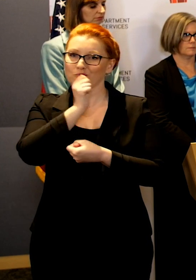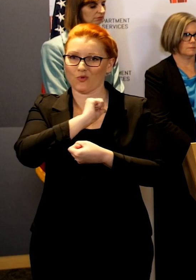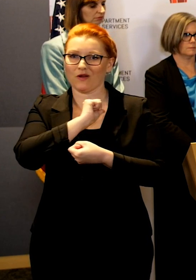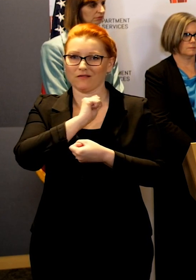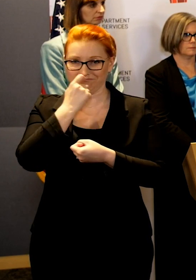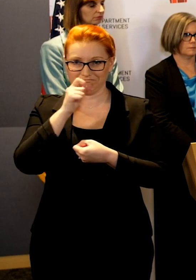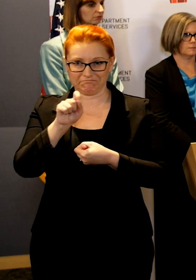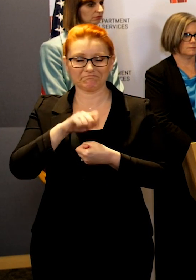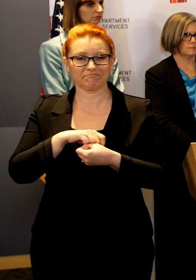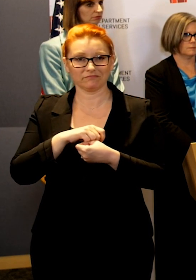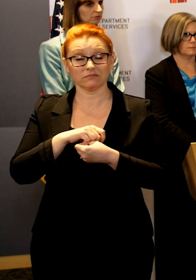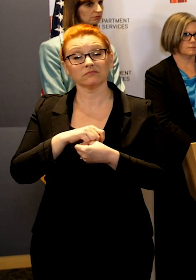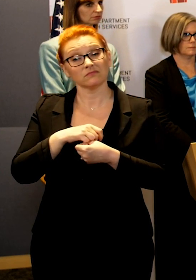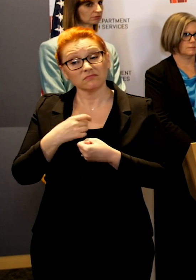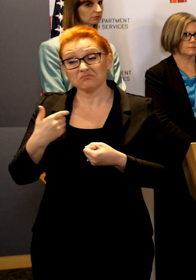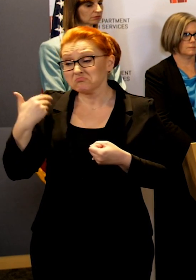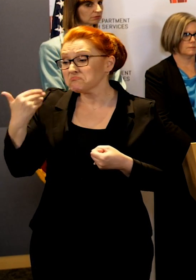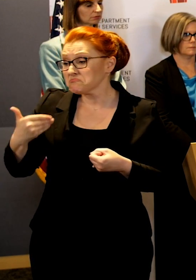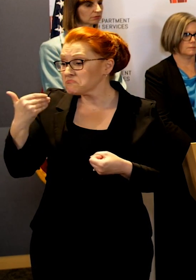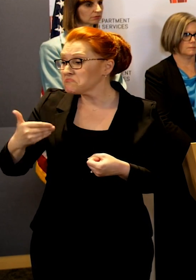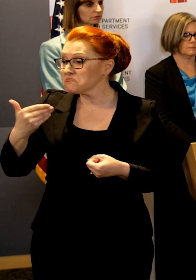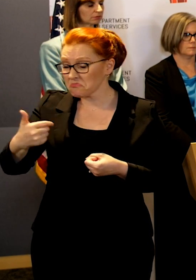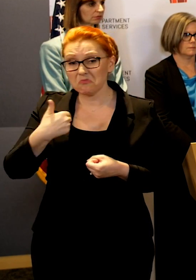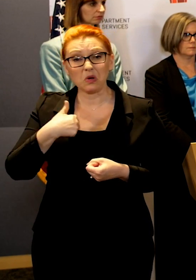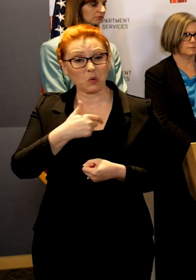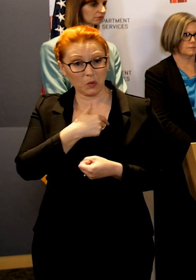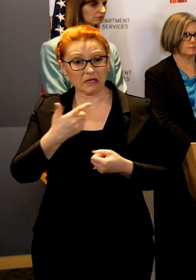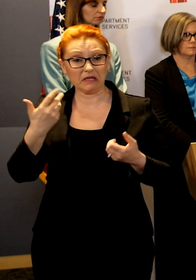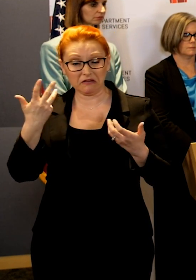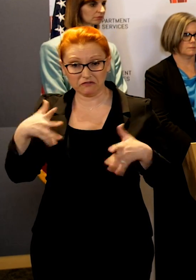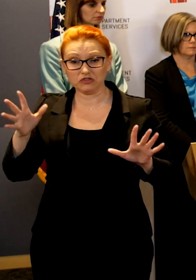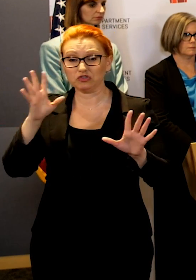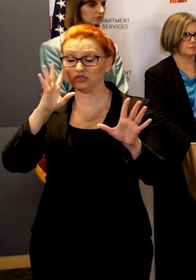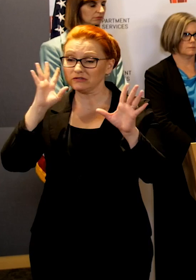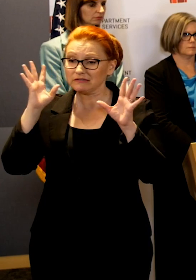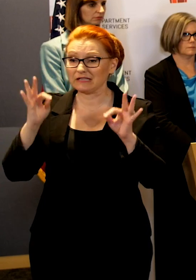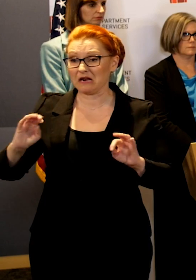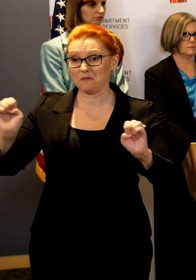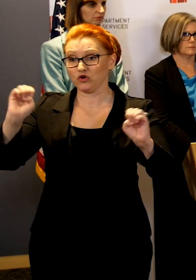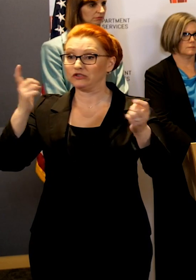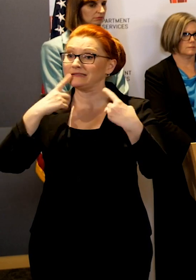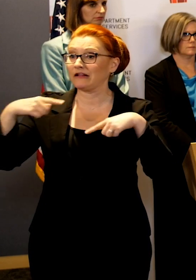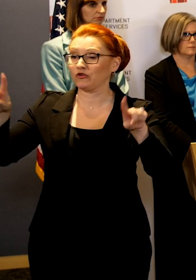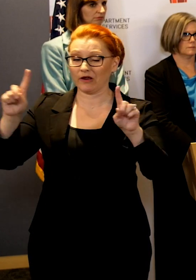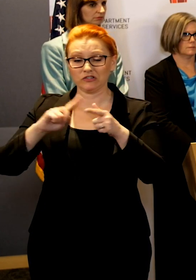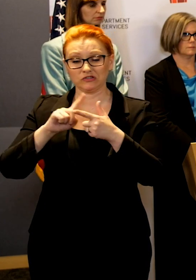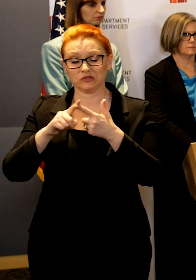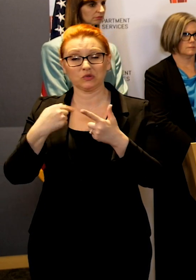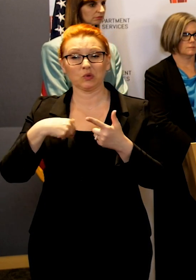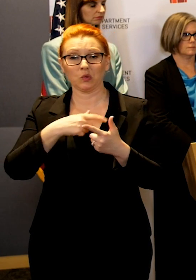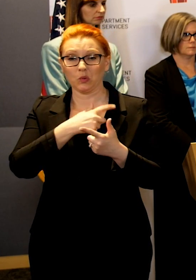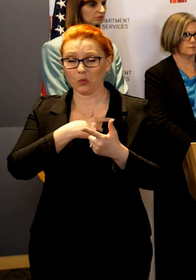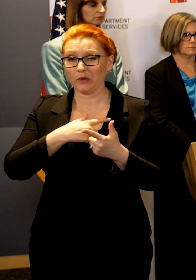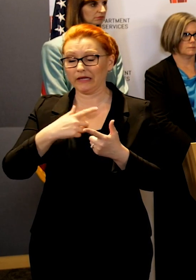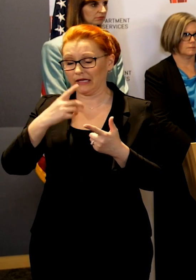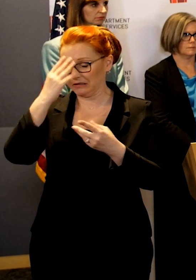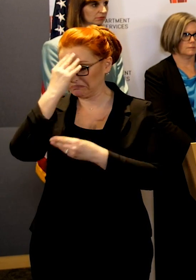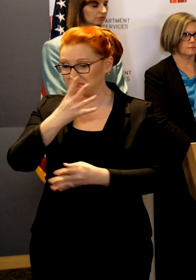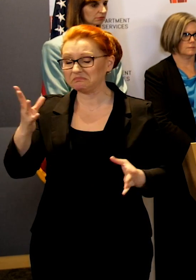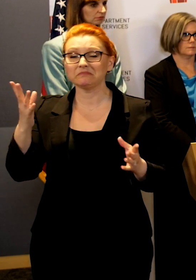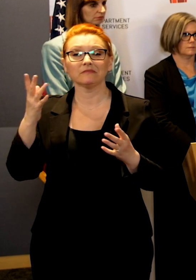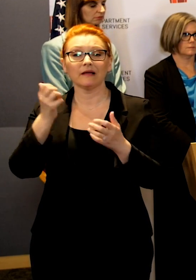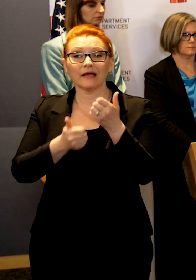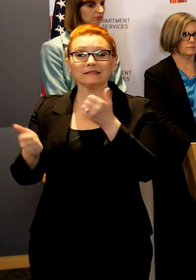Arizona. Along the way, we've made emergency declarations. We've put out executive orders. We've made the